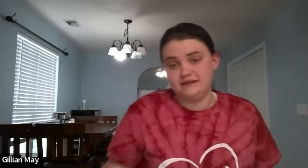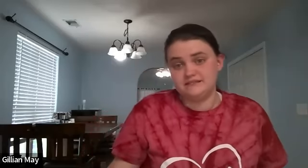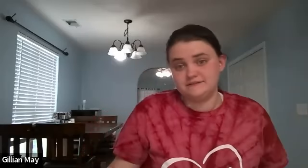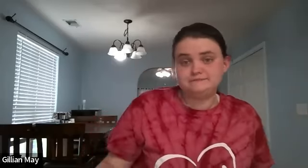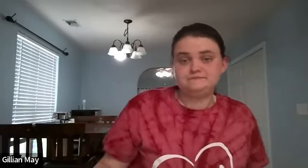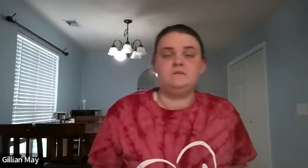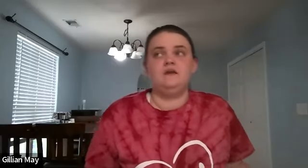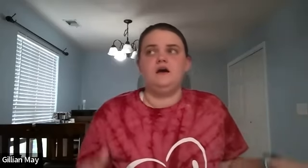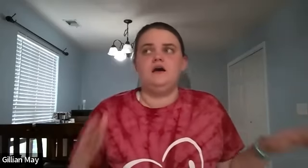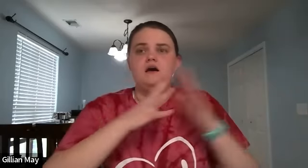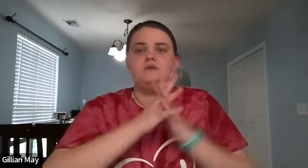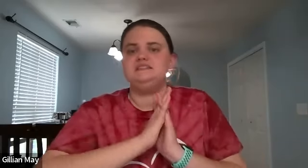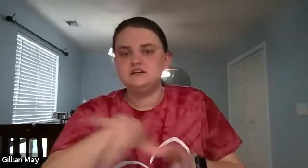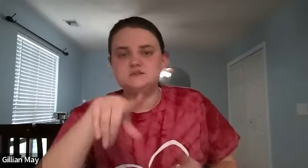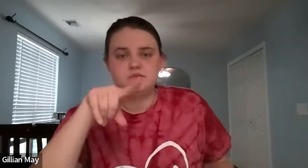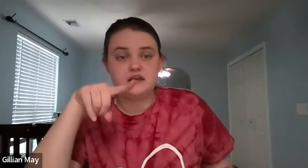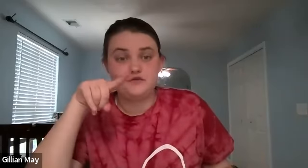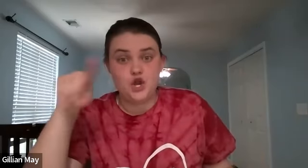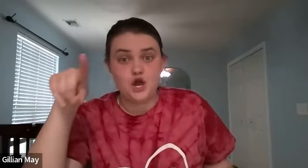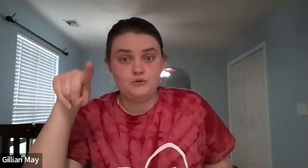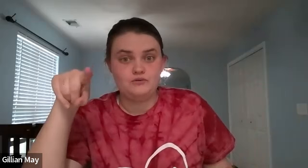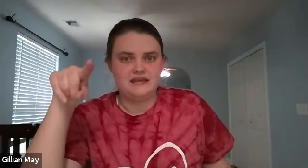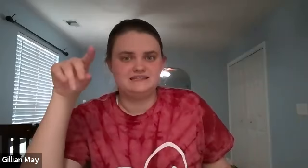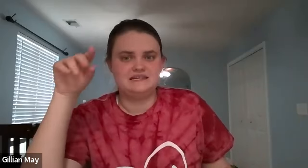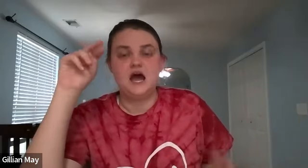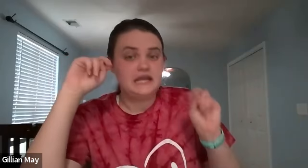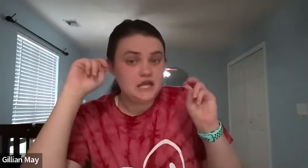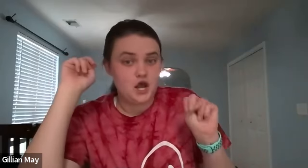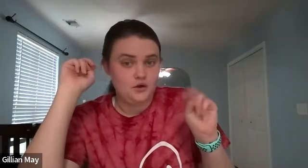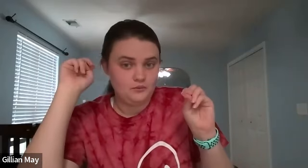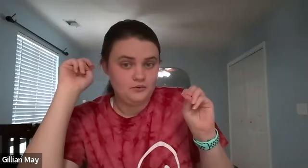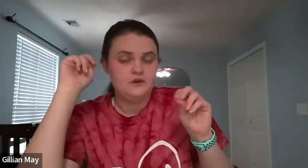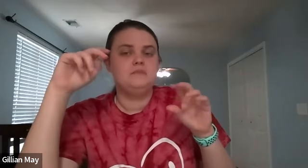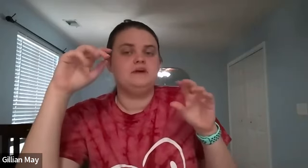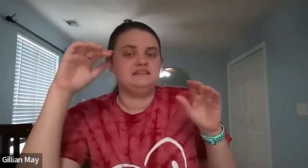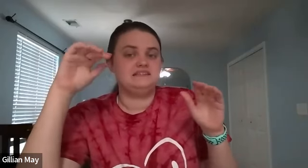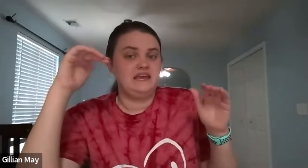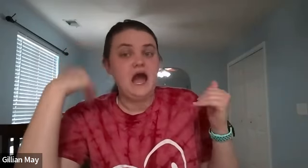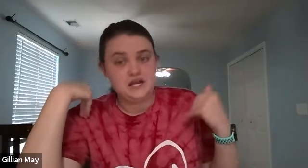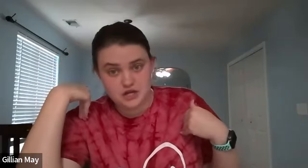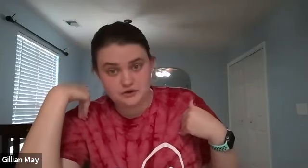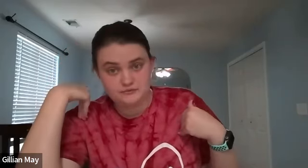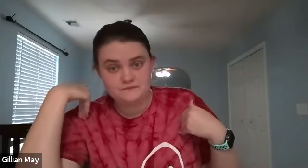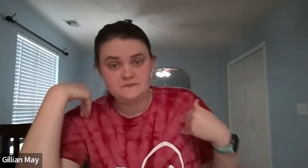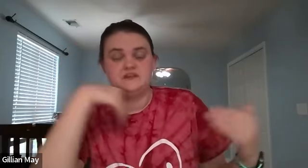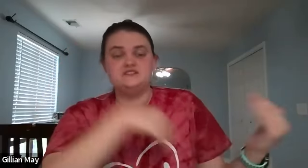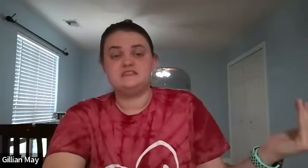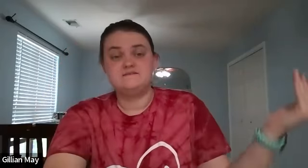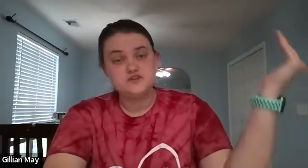right. That did also make me think of no, like as in not N-O, but as in like I know. So the sign for